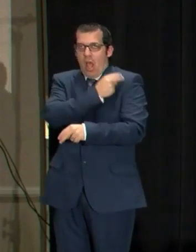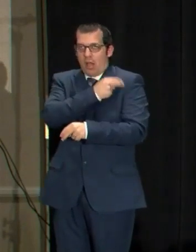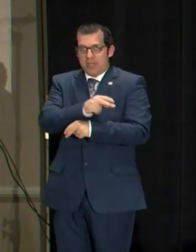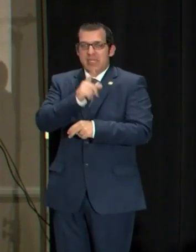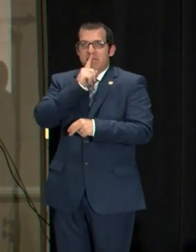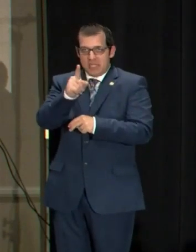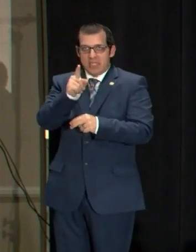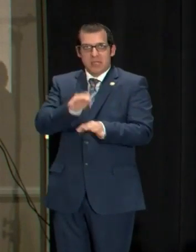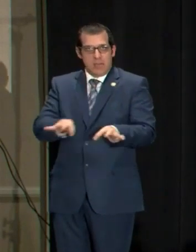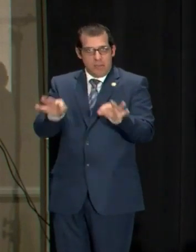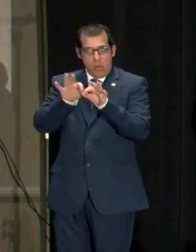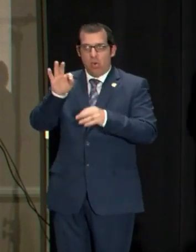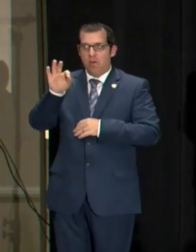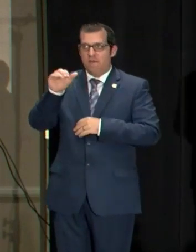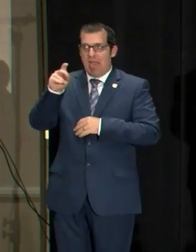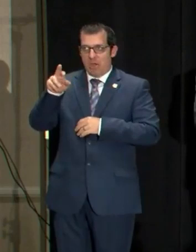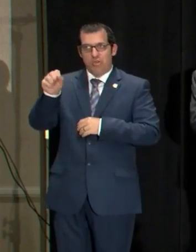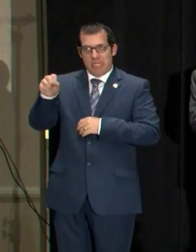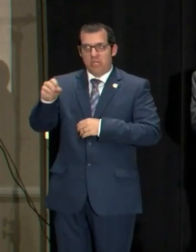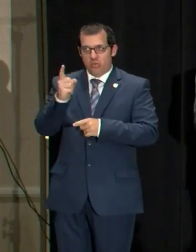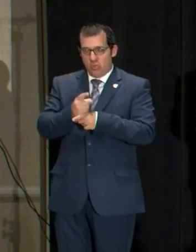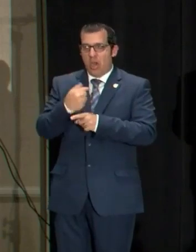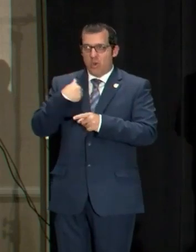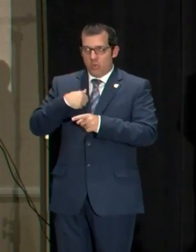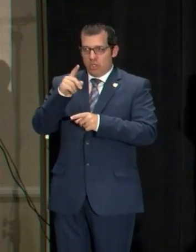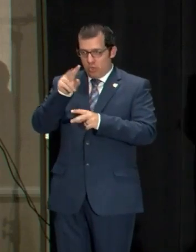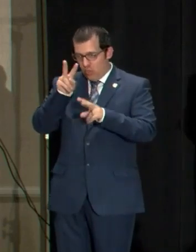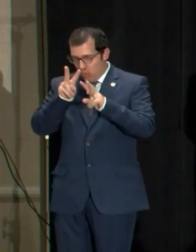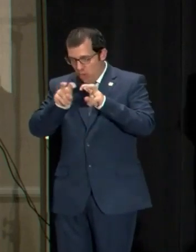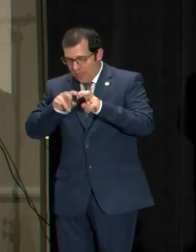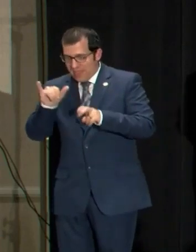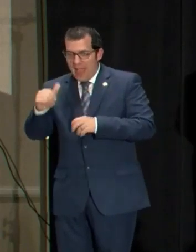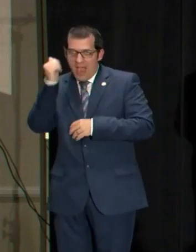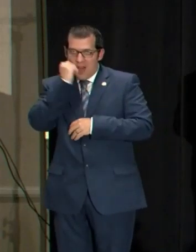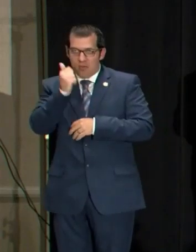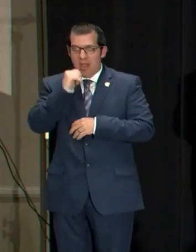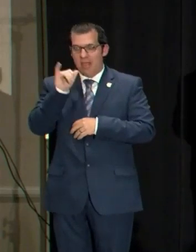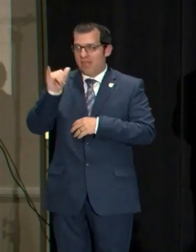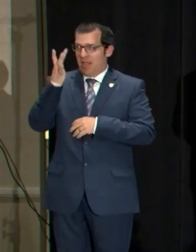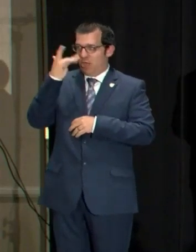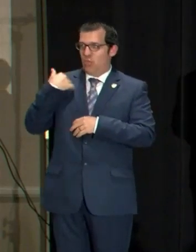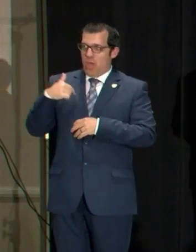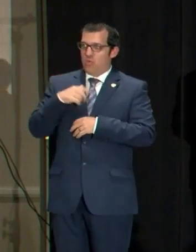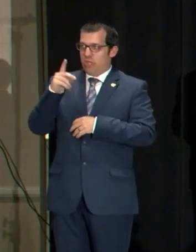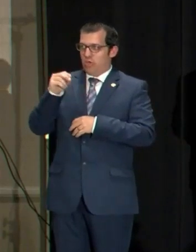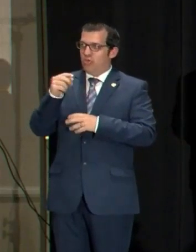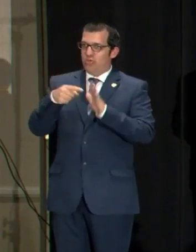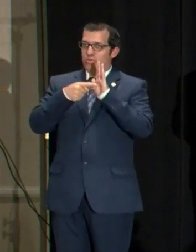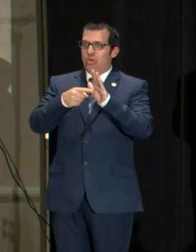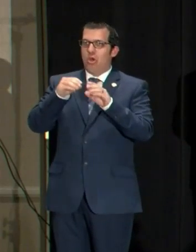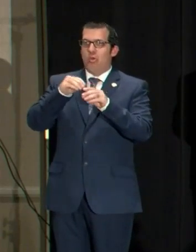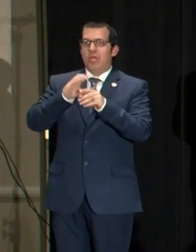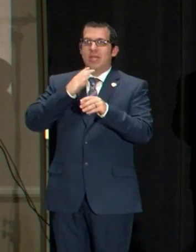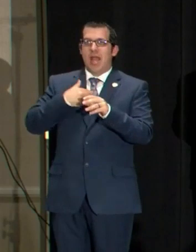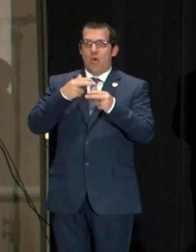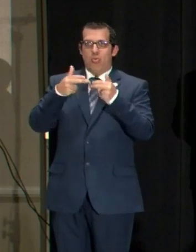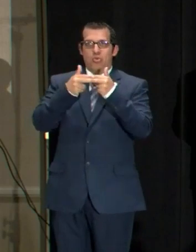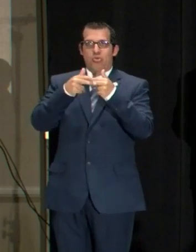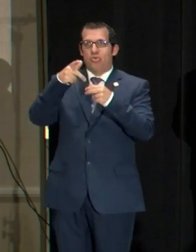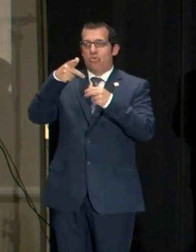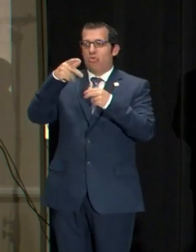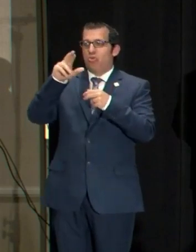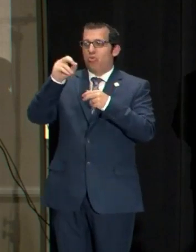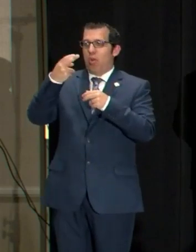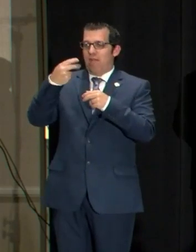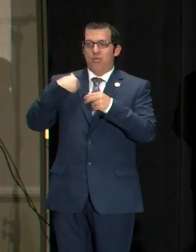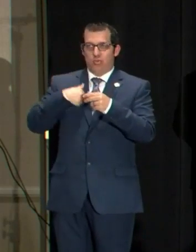key factor. Absolutely. So we work at that every day. That's why we present it in our graphs that we present publicly every